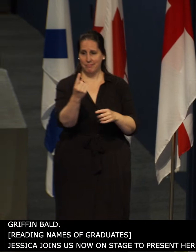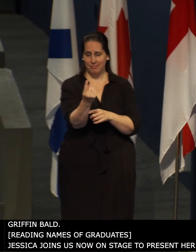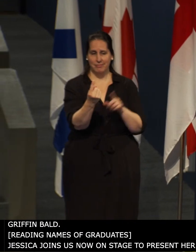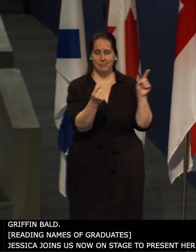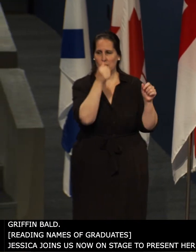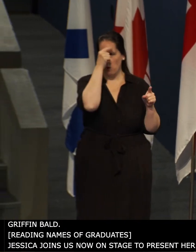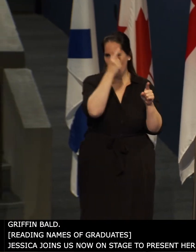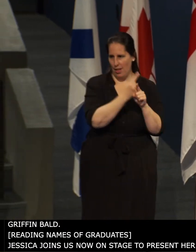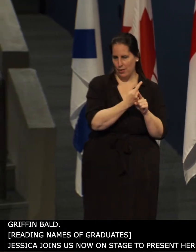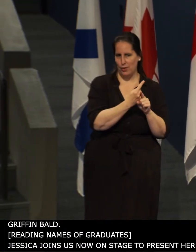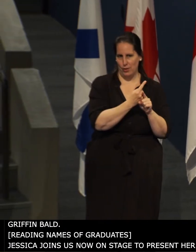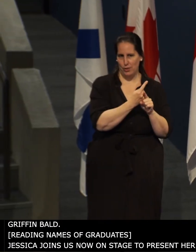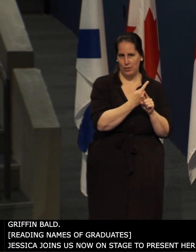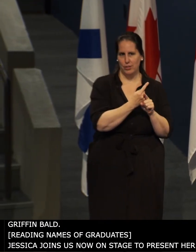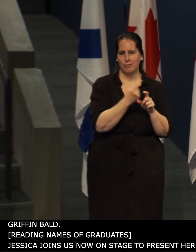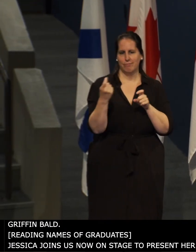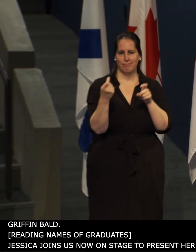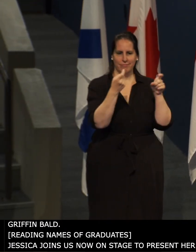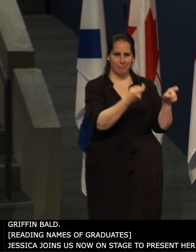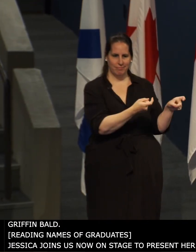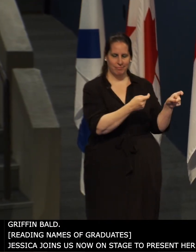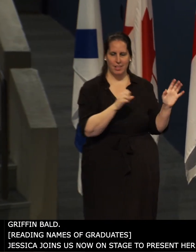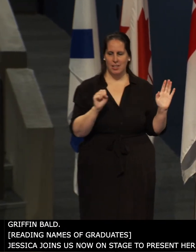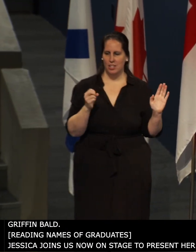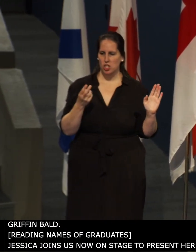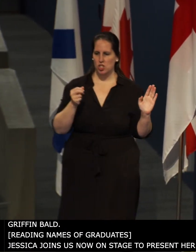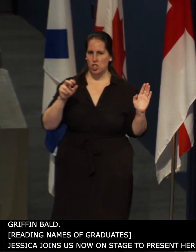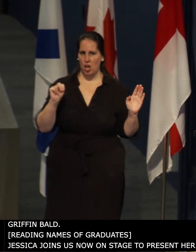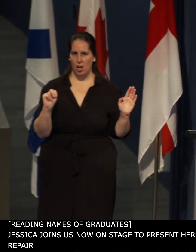repair. Sean McLean.